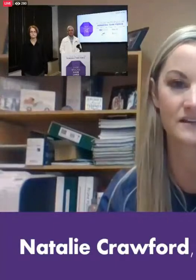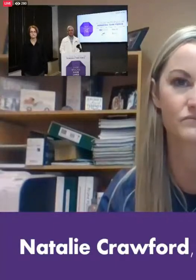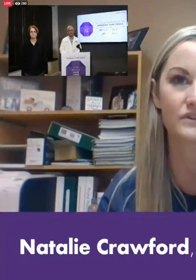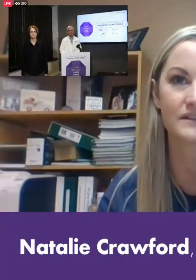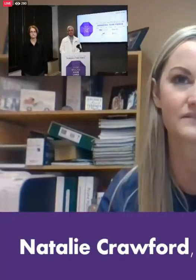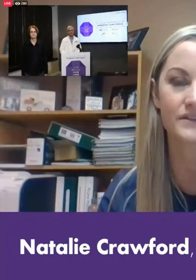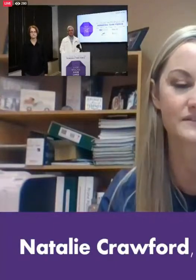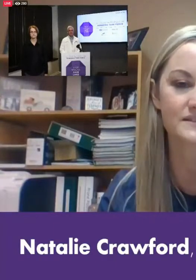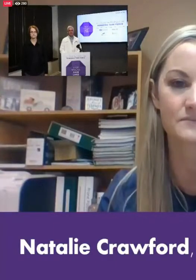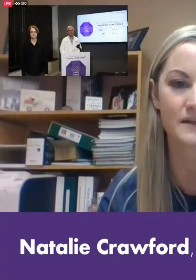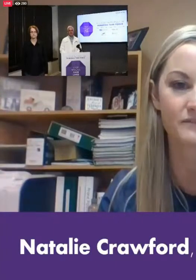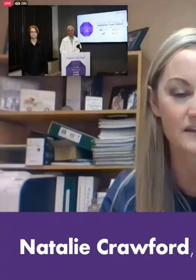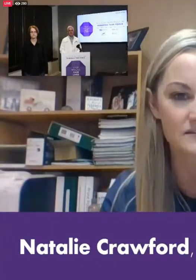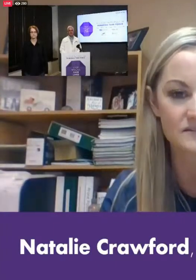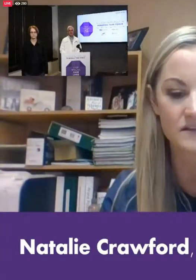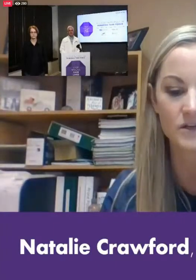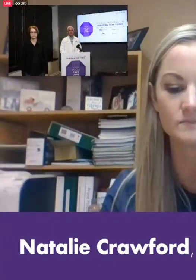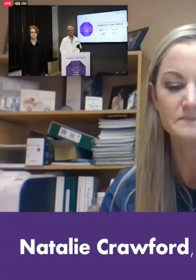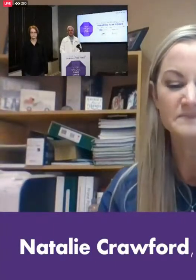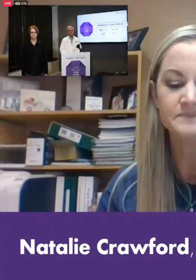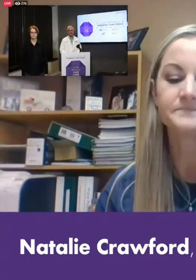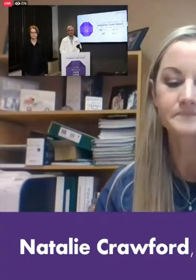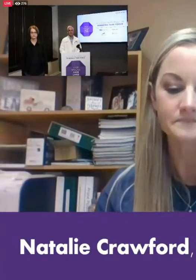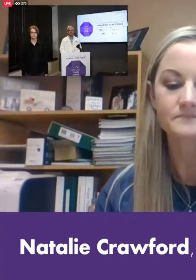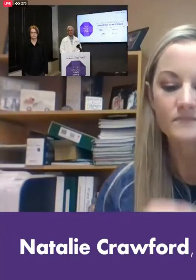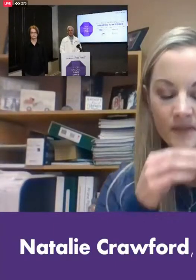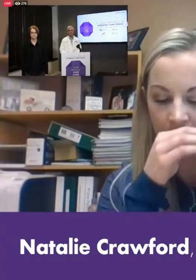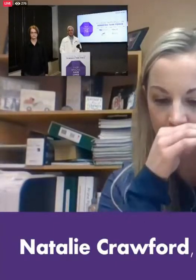layers. He really never even seen my face,